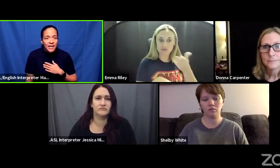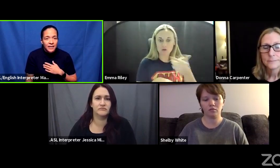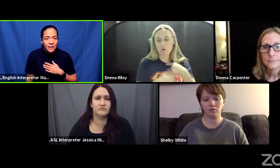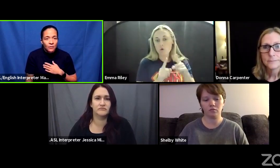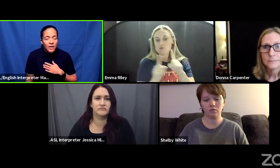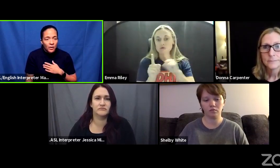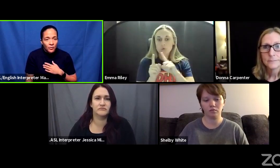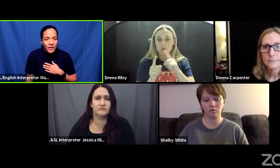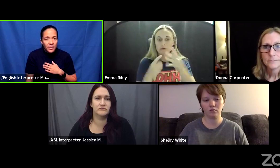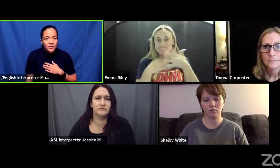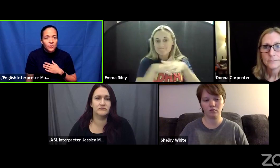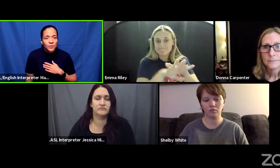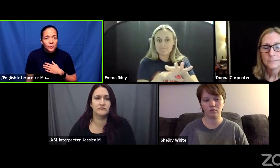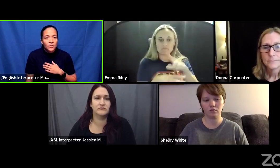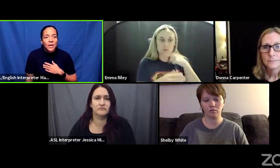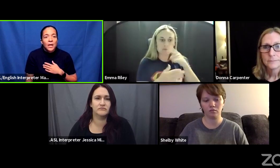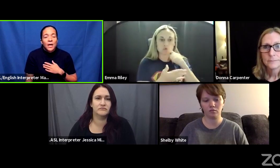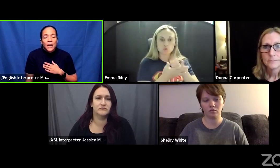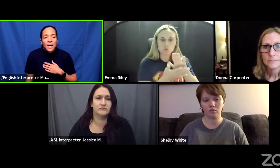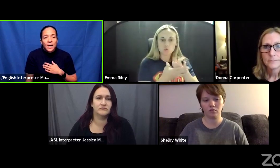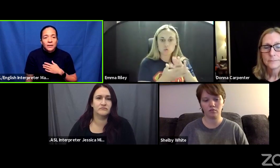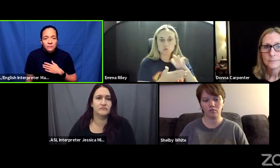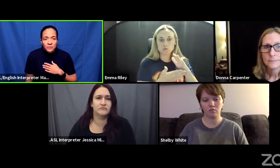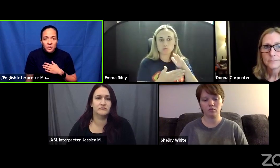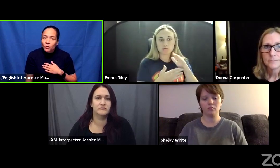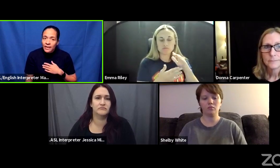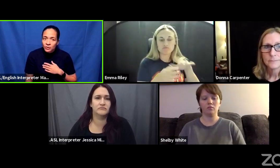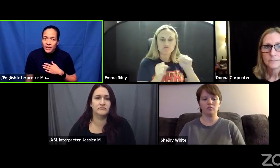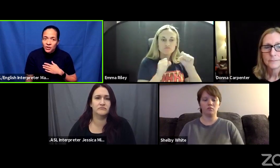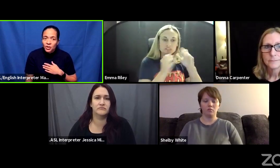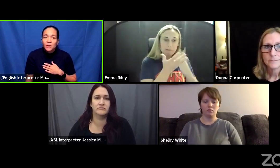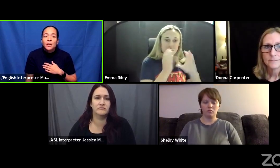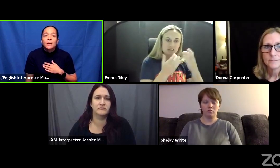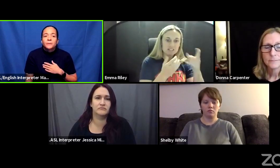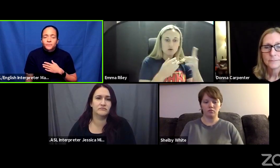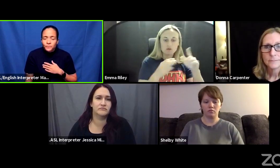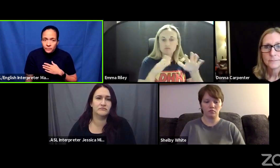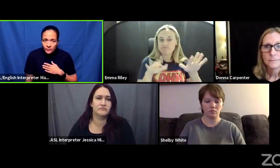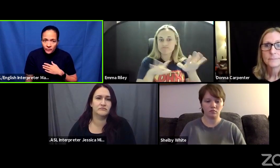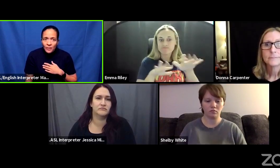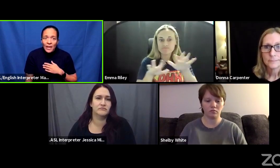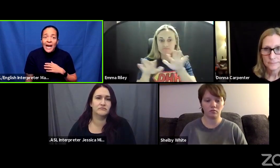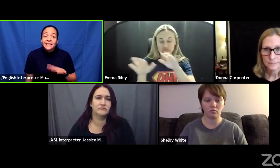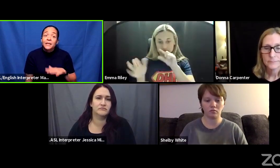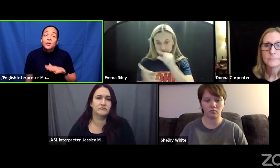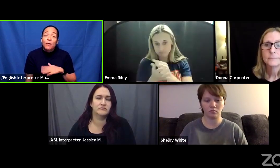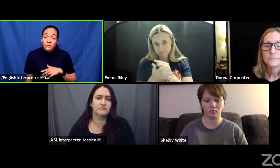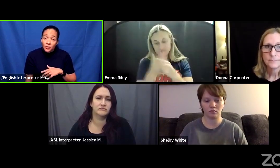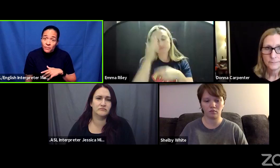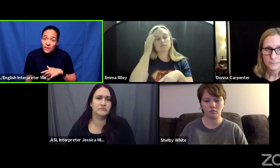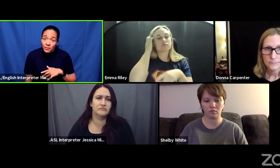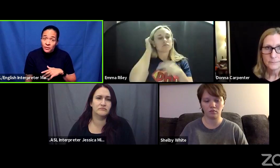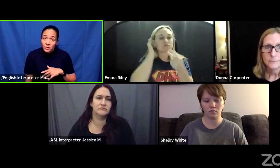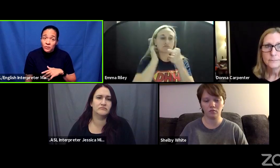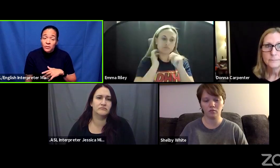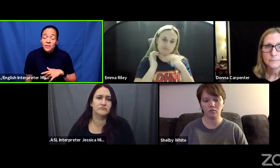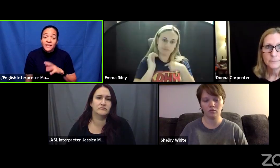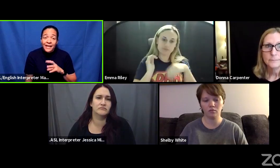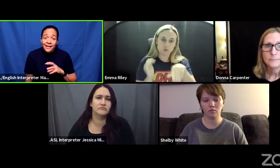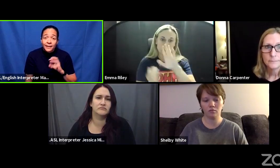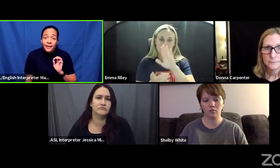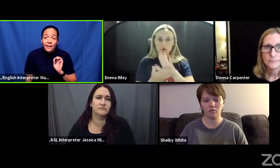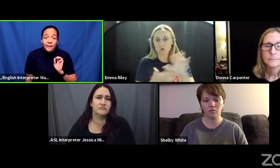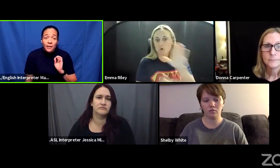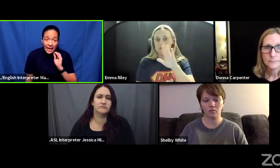2nd grade and went all the way through till graduation. I did go out to the public schools